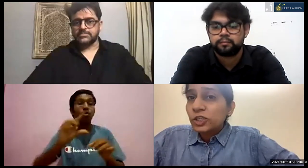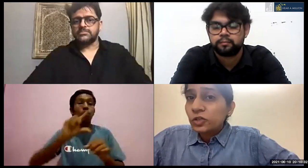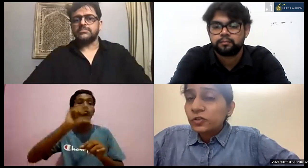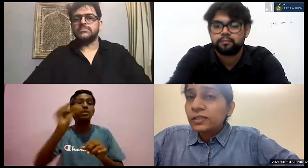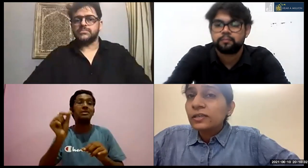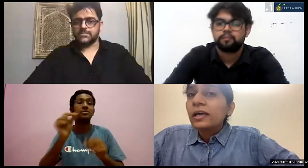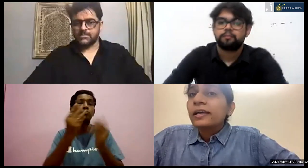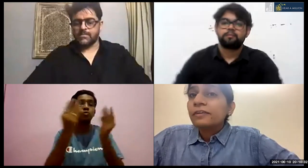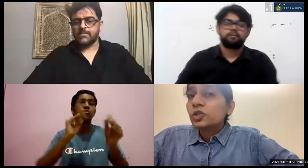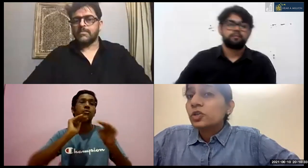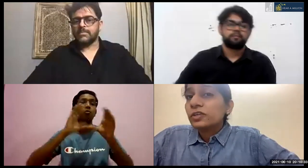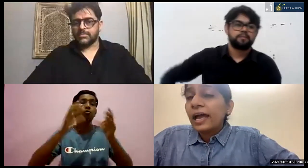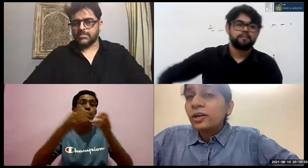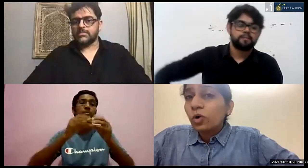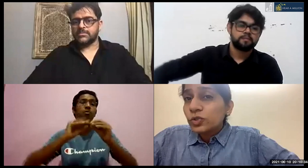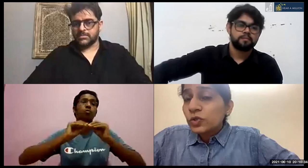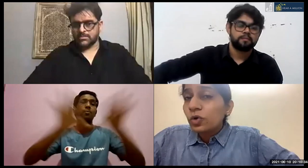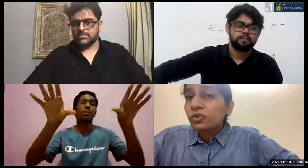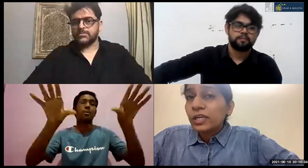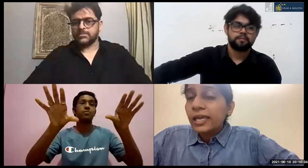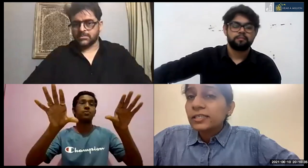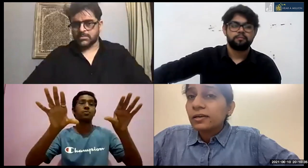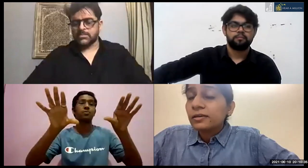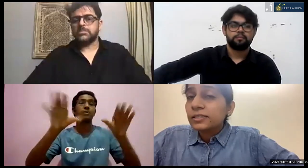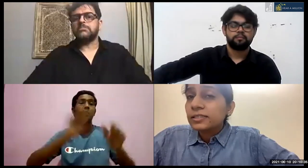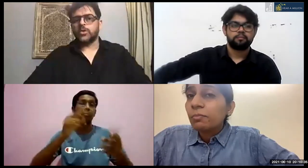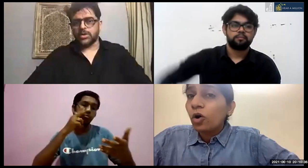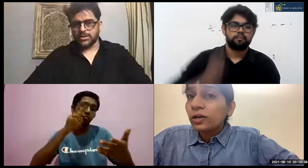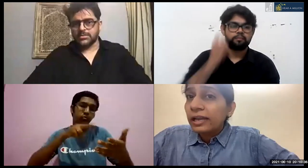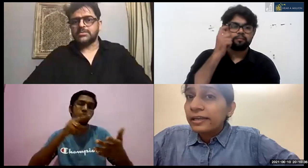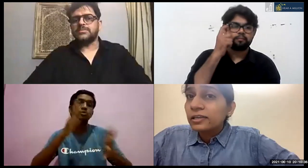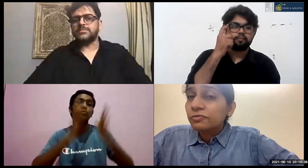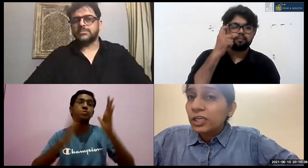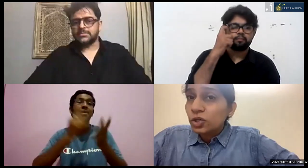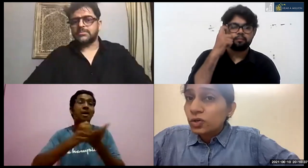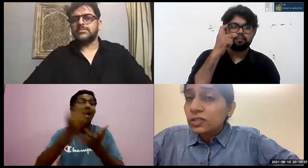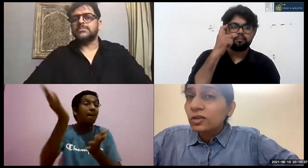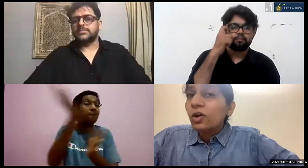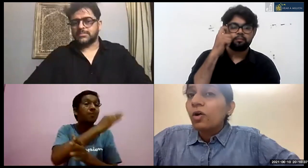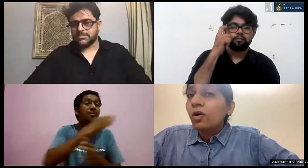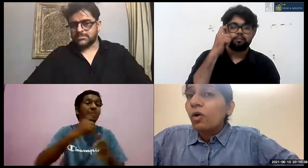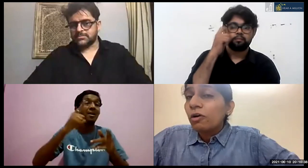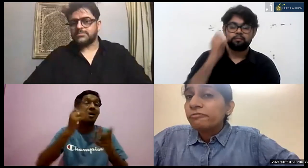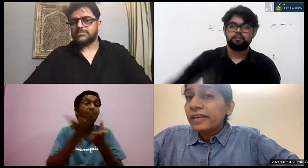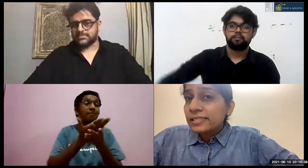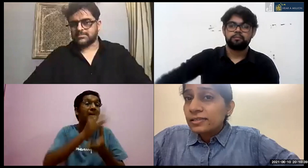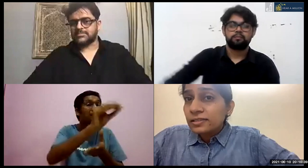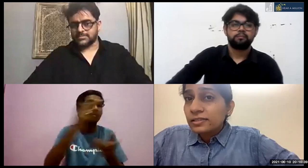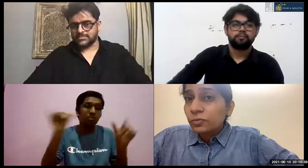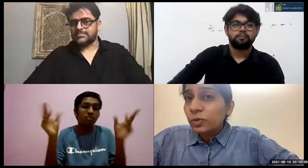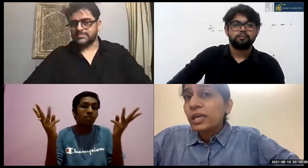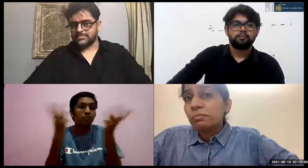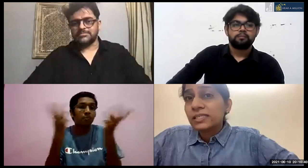accessible by children, deaf children, and also create some online videos of